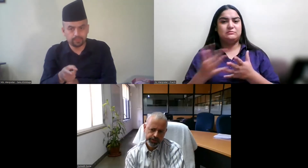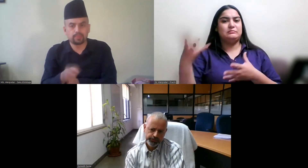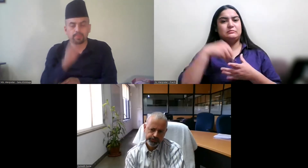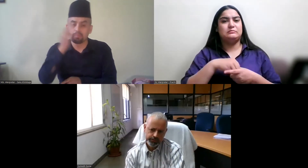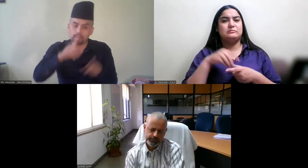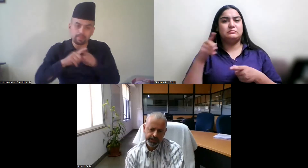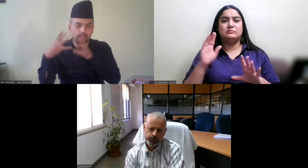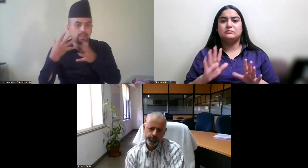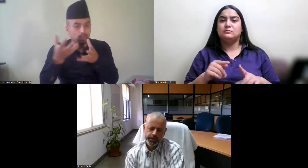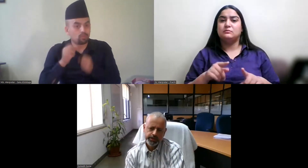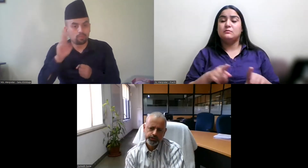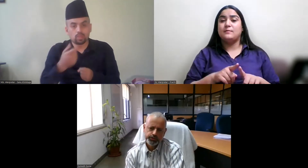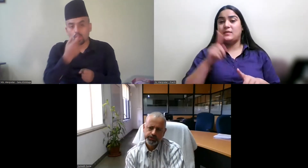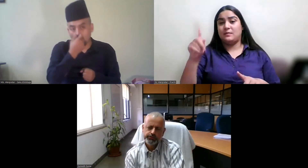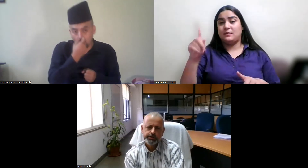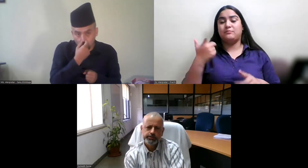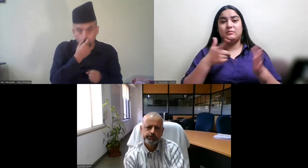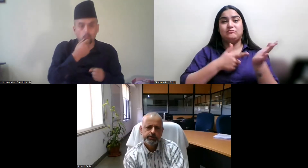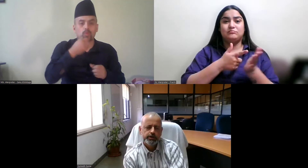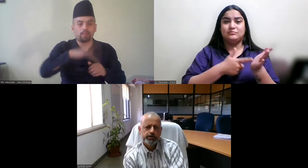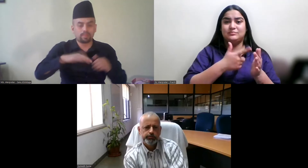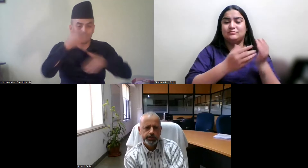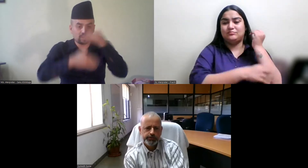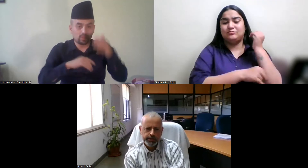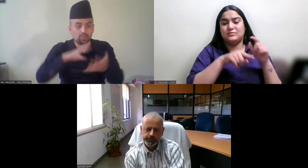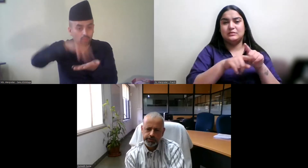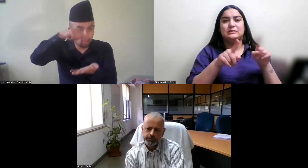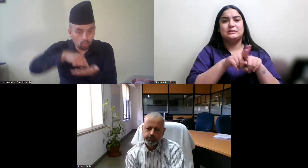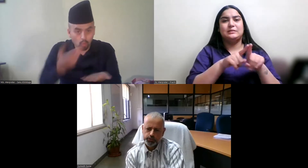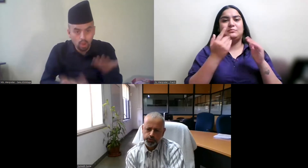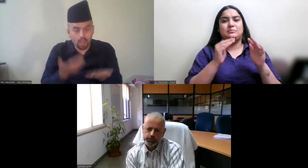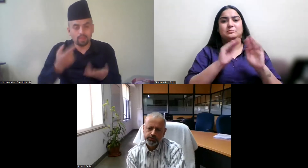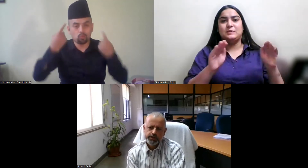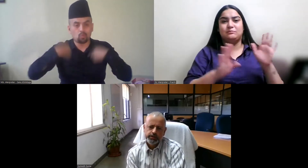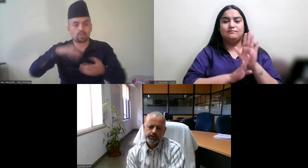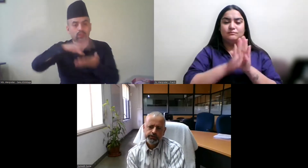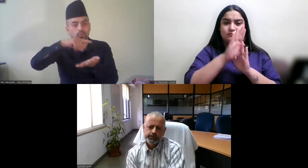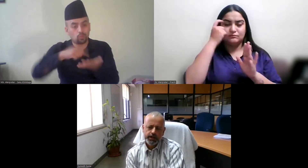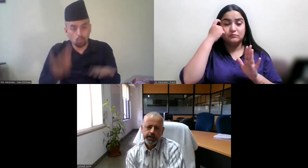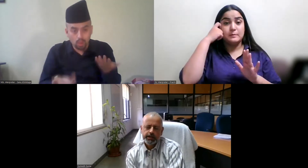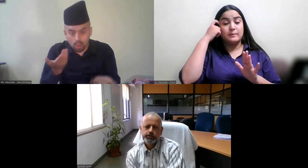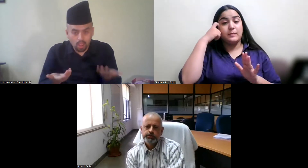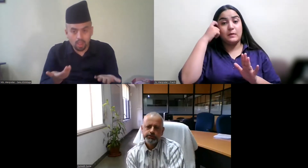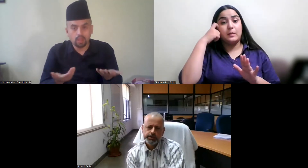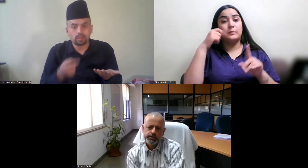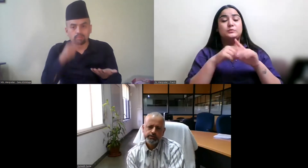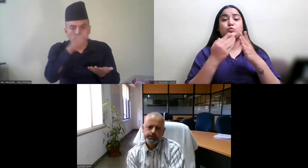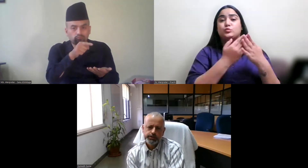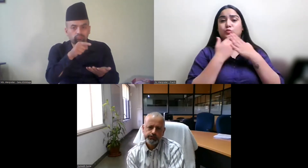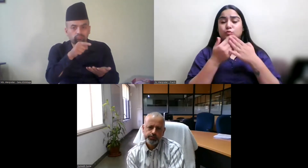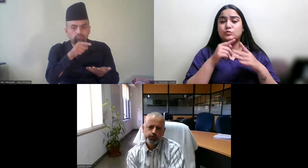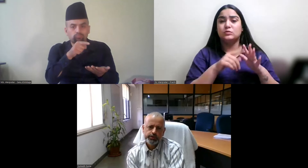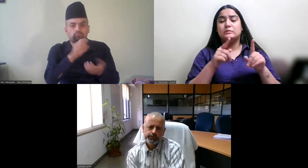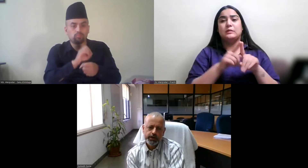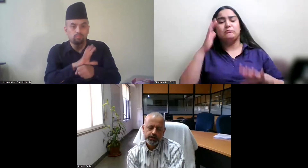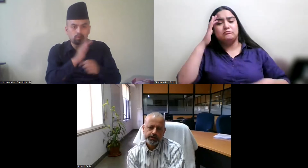the village child development and nutrition centers, village health centers, schools, they start actively seeking